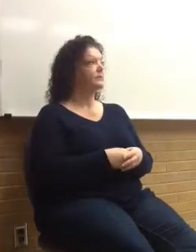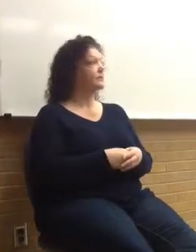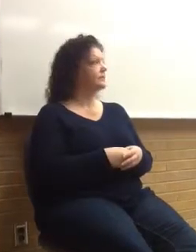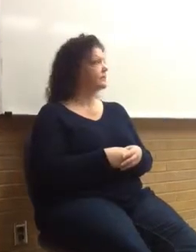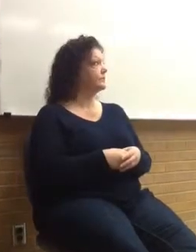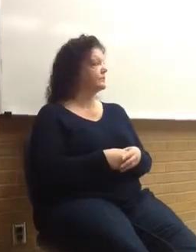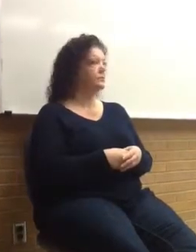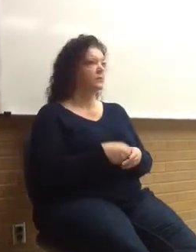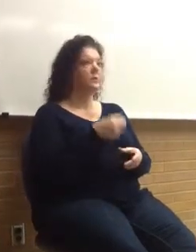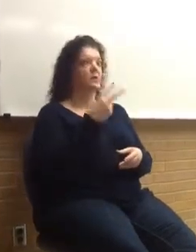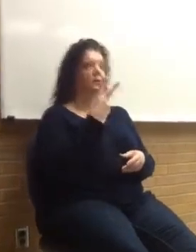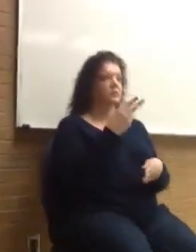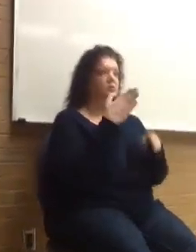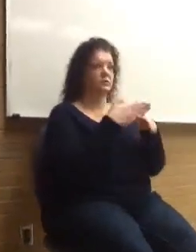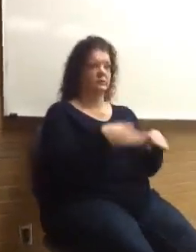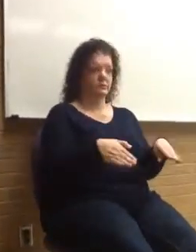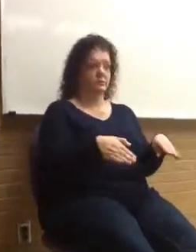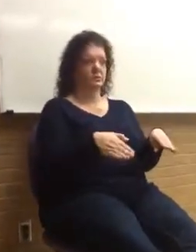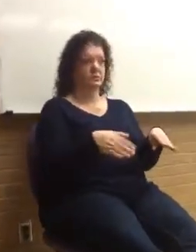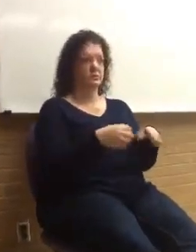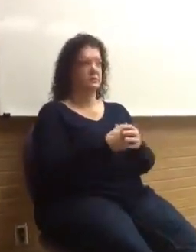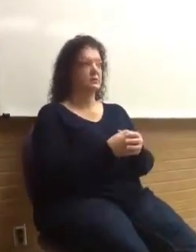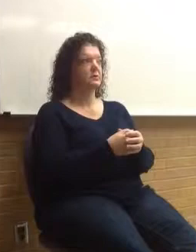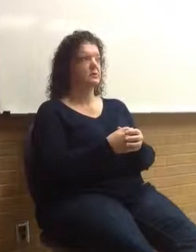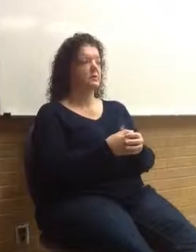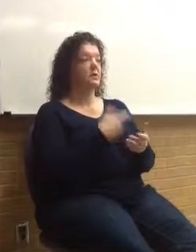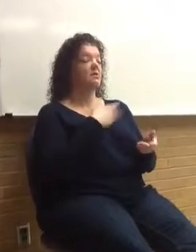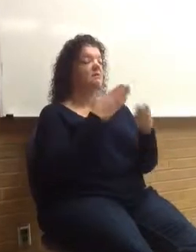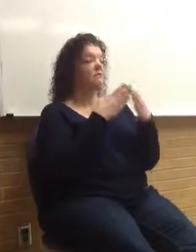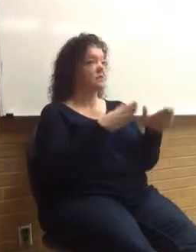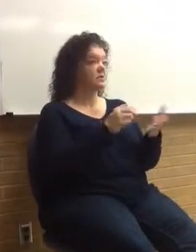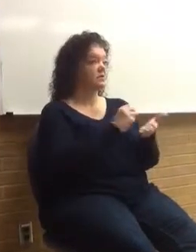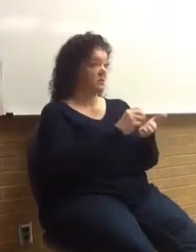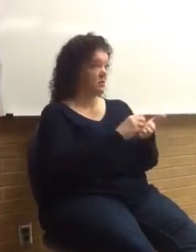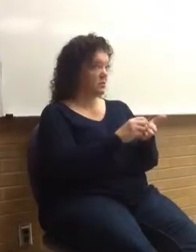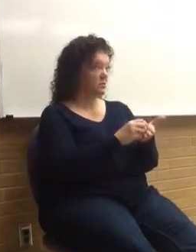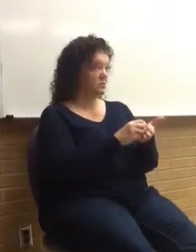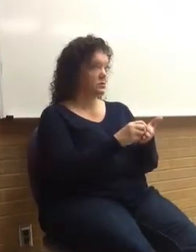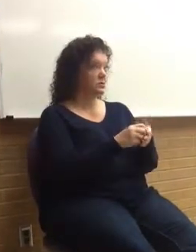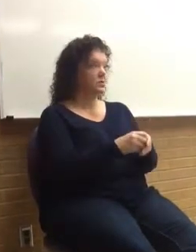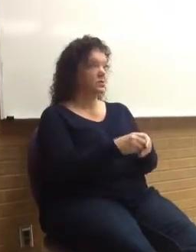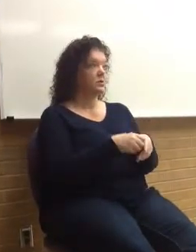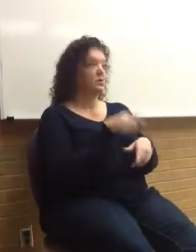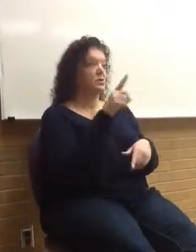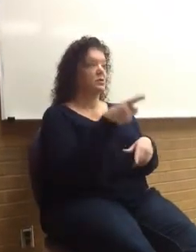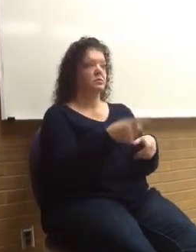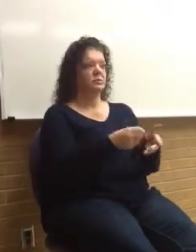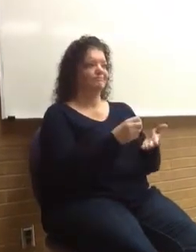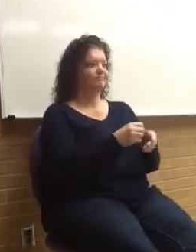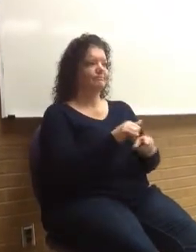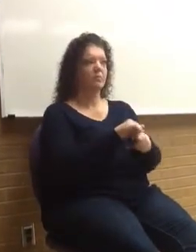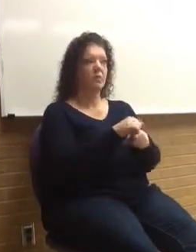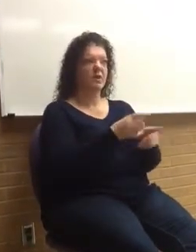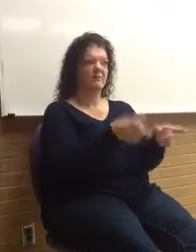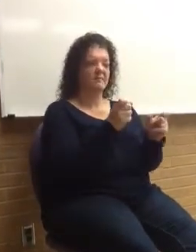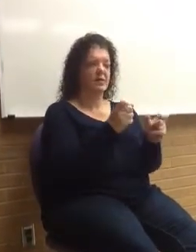divisions. And as soon as I'm done with my notes, you should be able to zip through them. We don't have any notes for the first one.